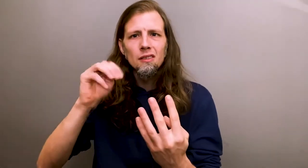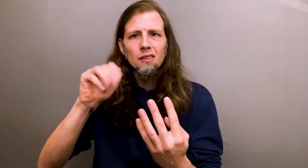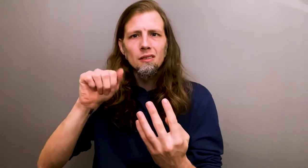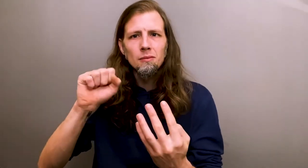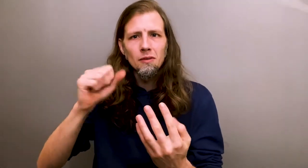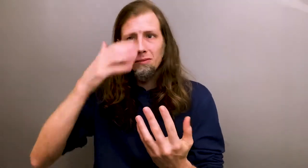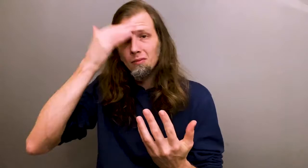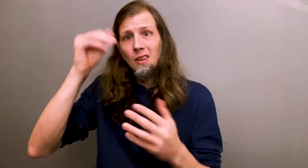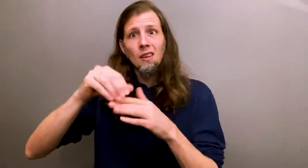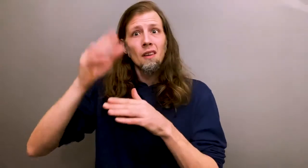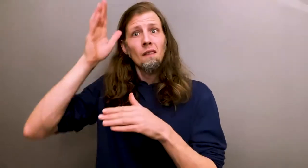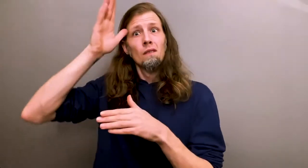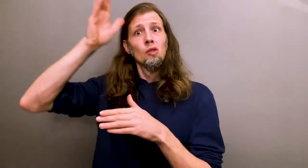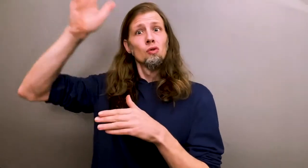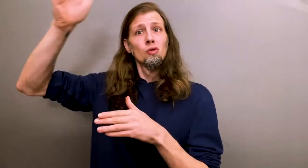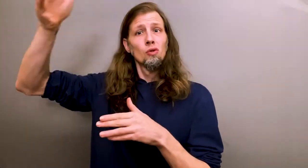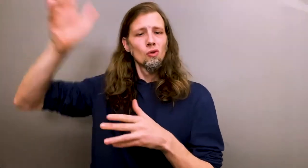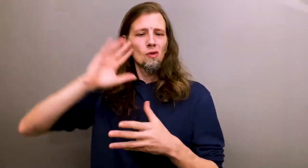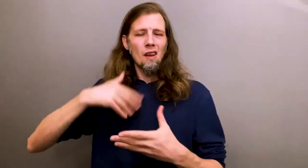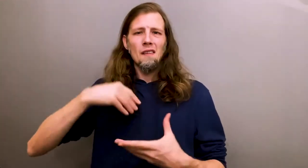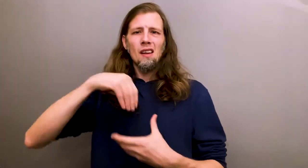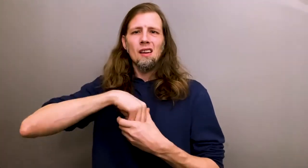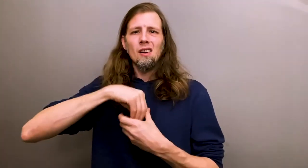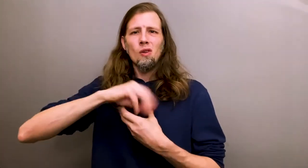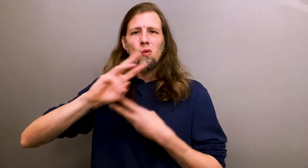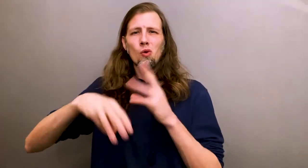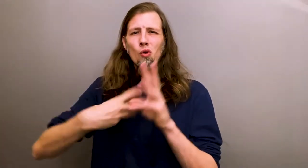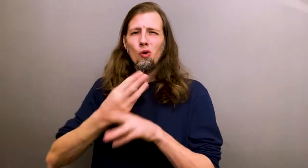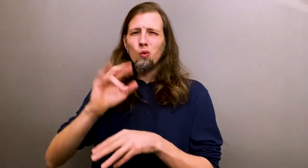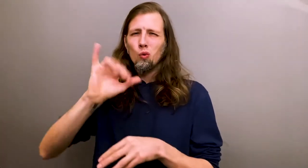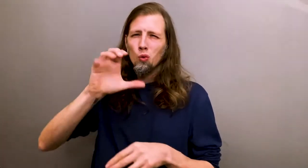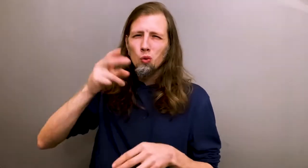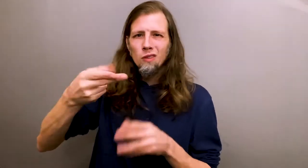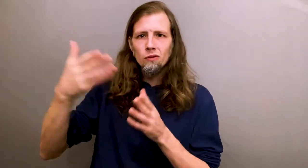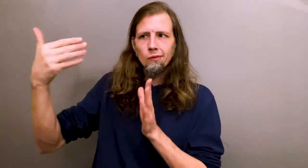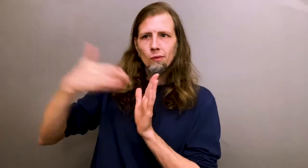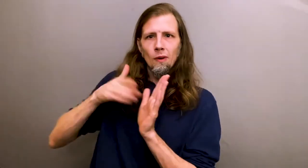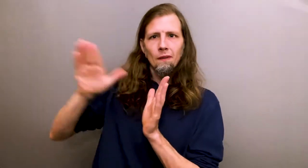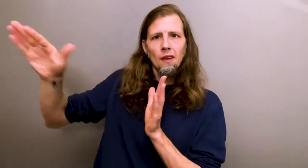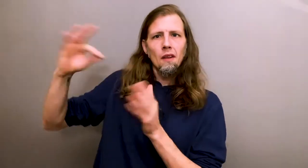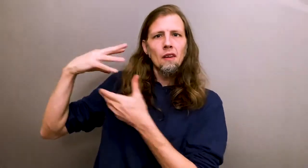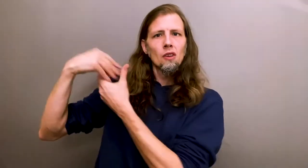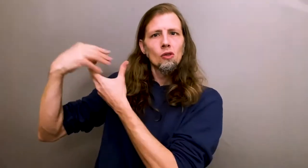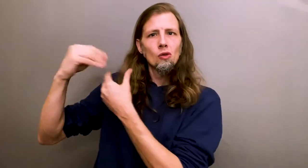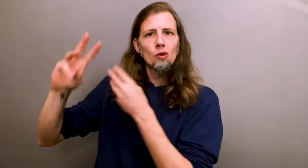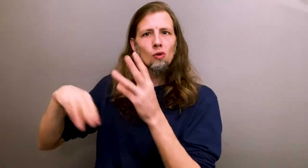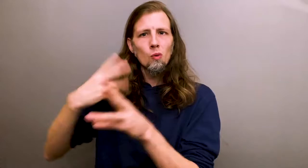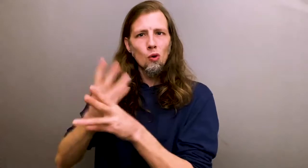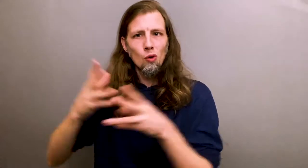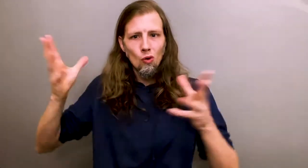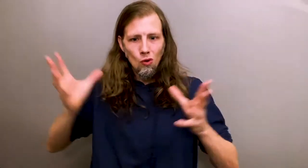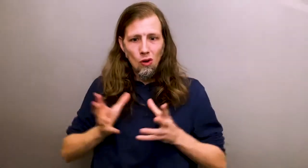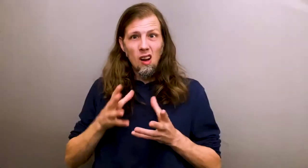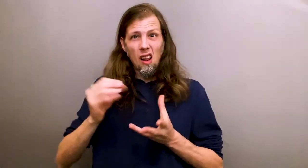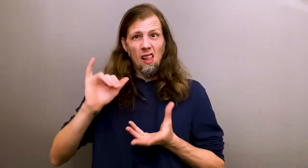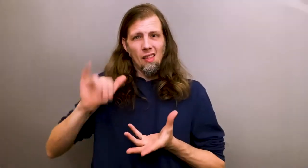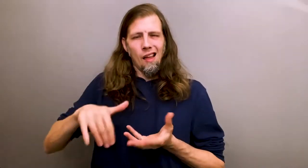in each of these schemas. The development of these schemas will lead to a rich inner world that can be reflected in the